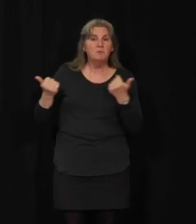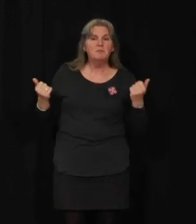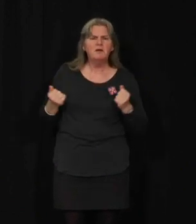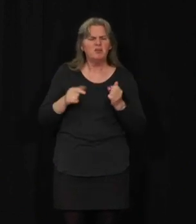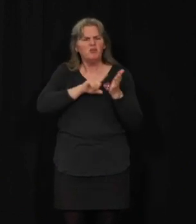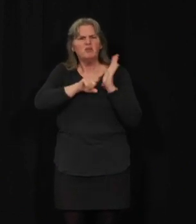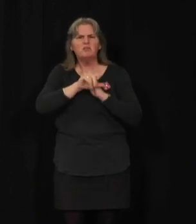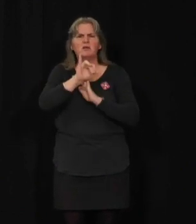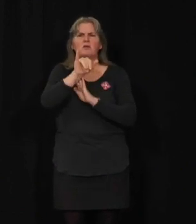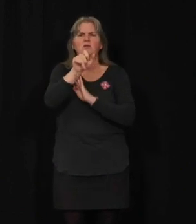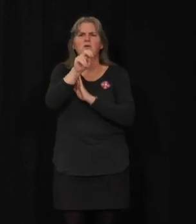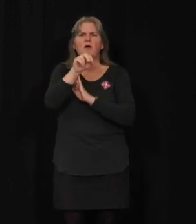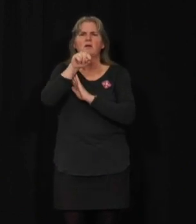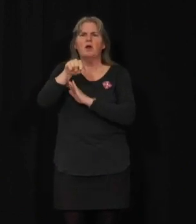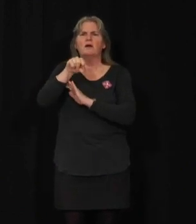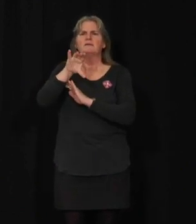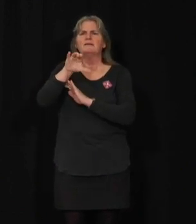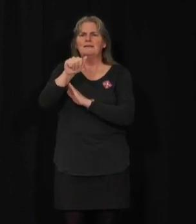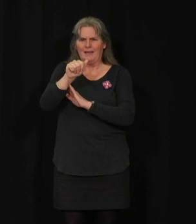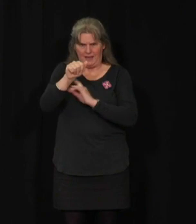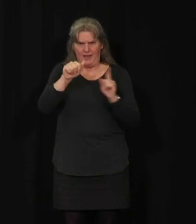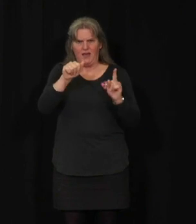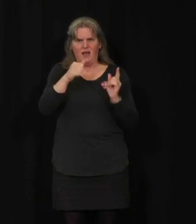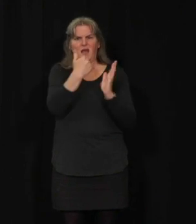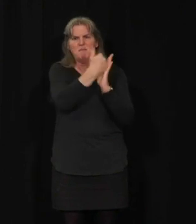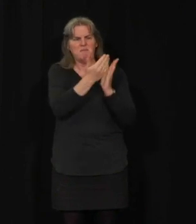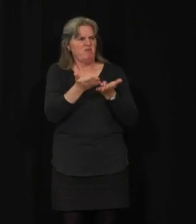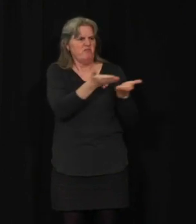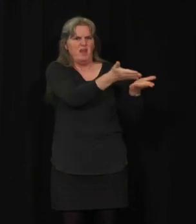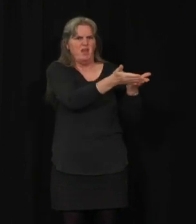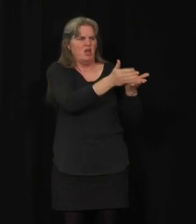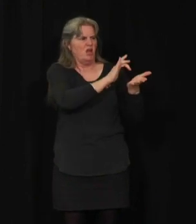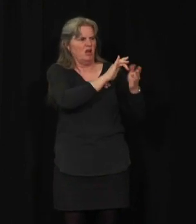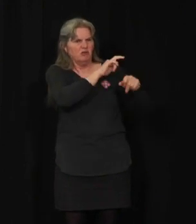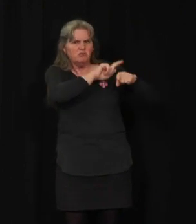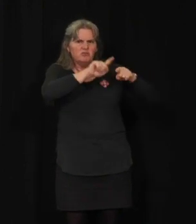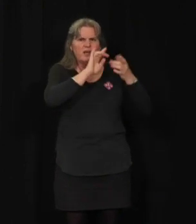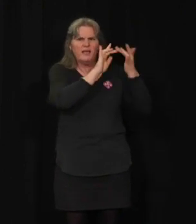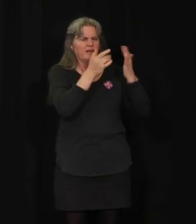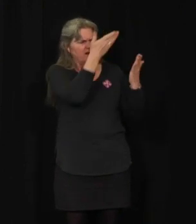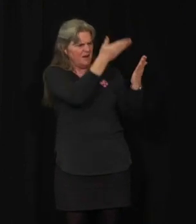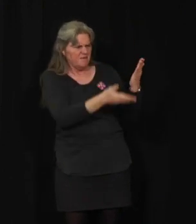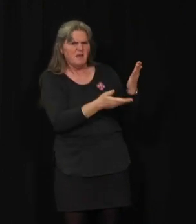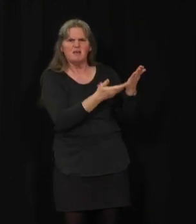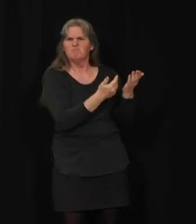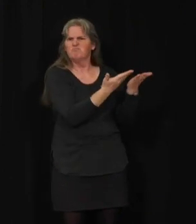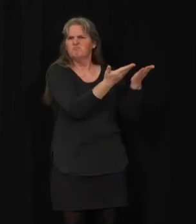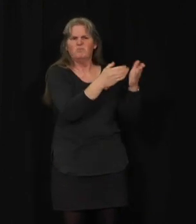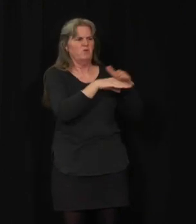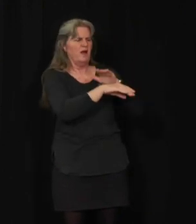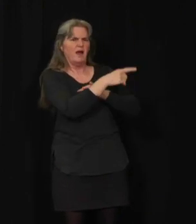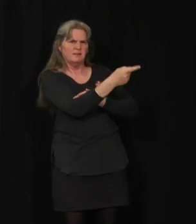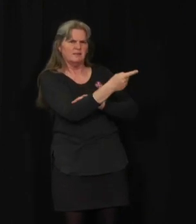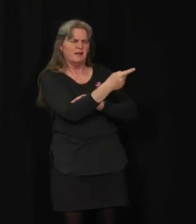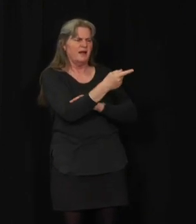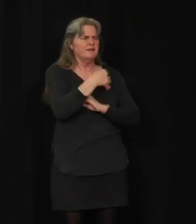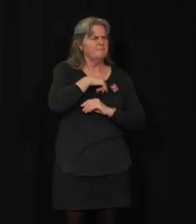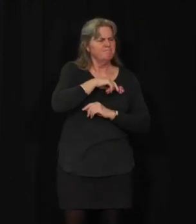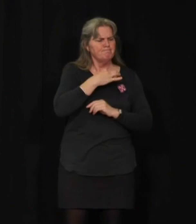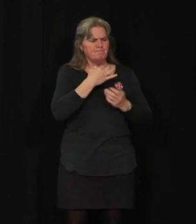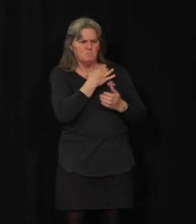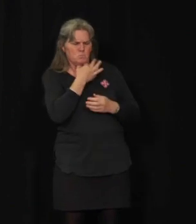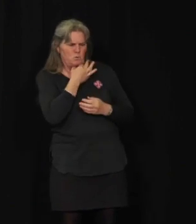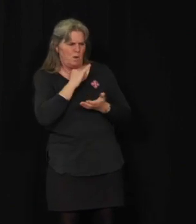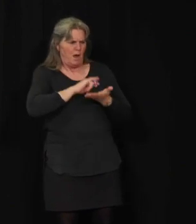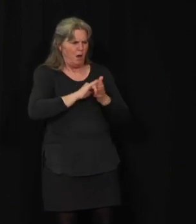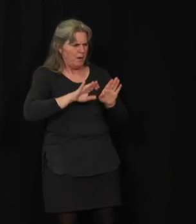see if their specifics have guidelines already developed. These guidelines will help answer questions about how they can reopen